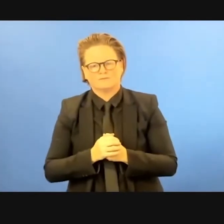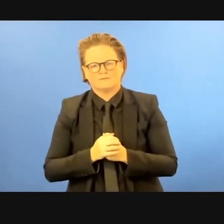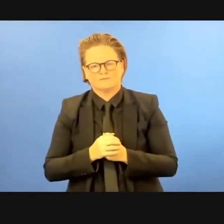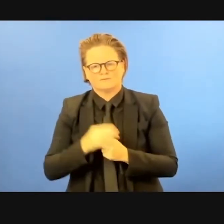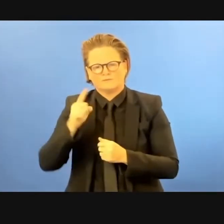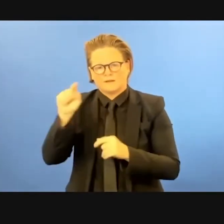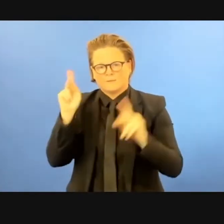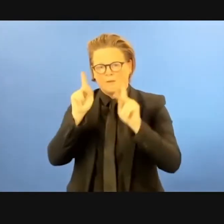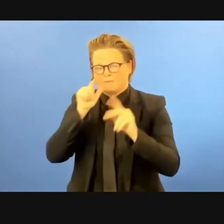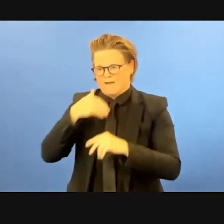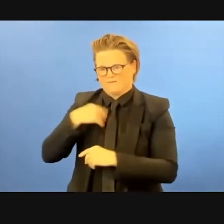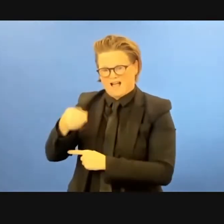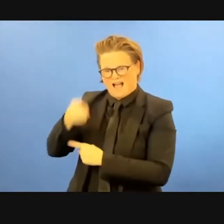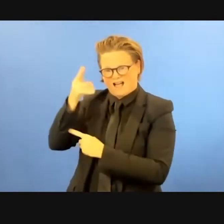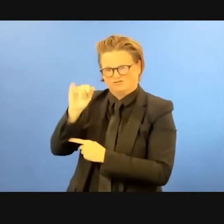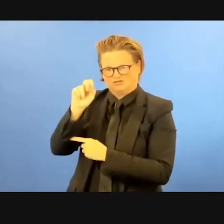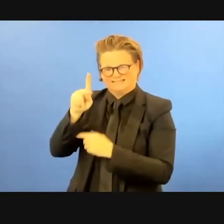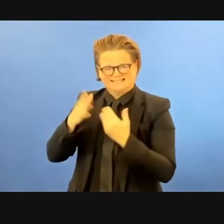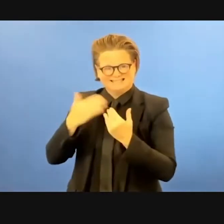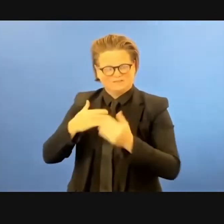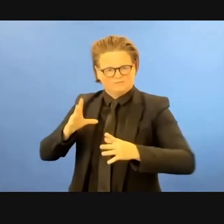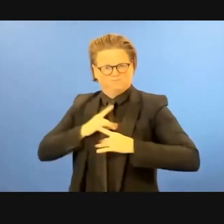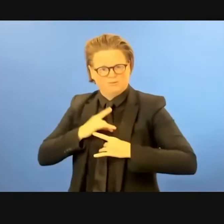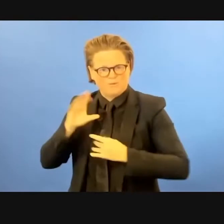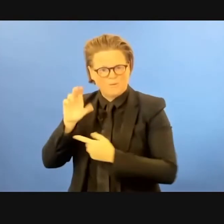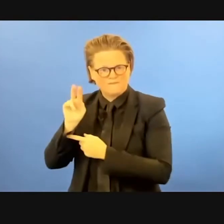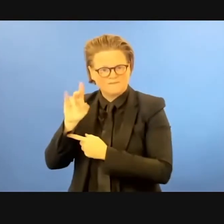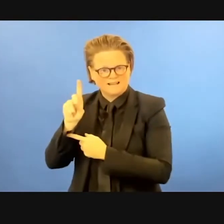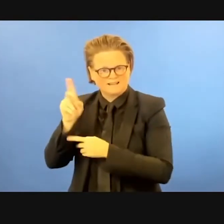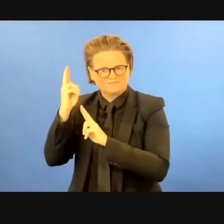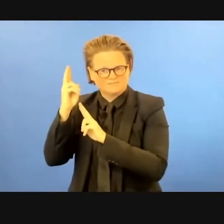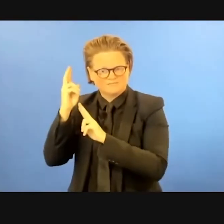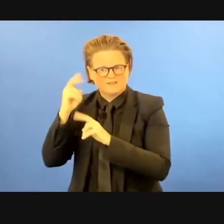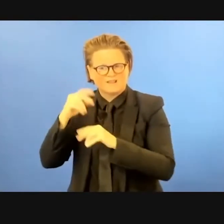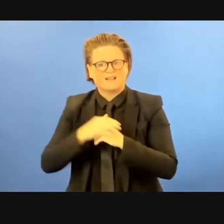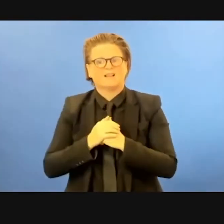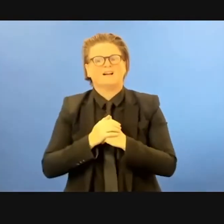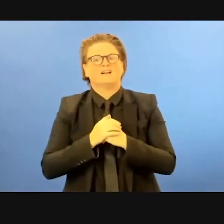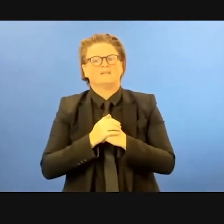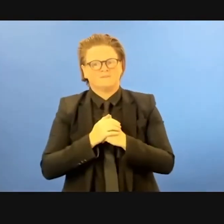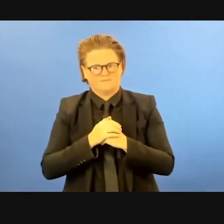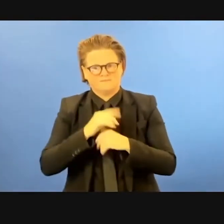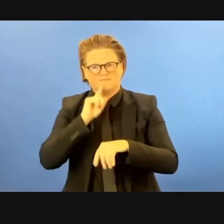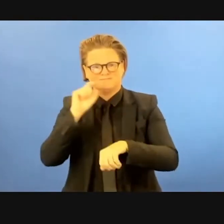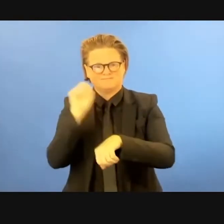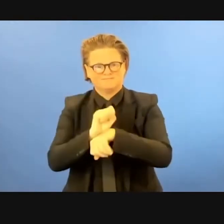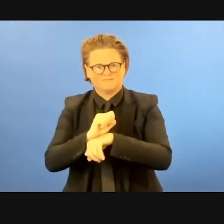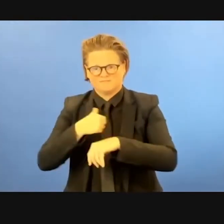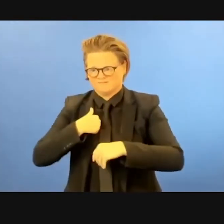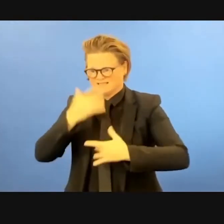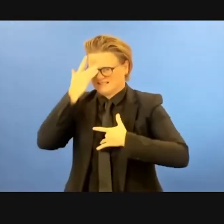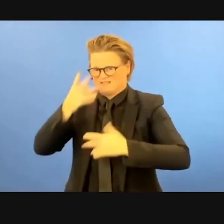and do experience a greater degree of complications from the virus. That is why this group has been prioritized for